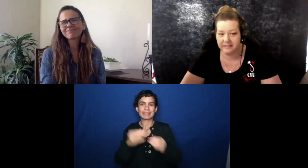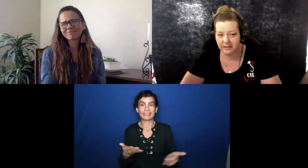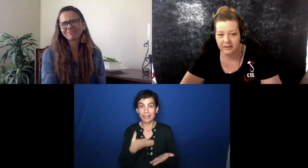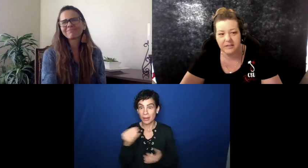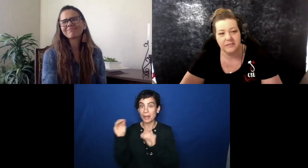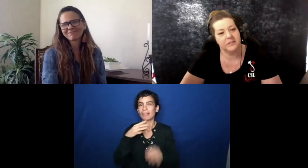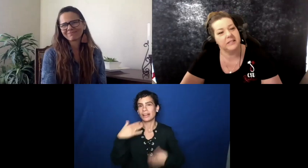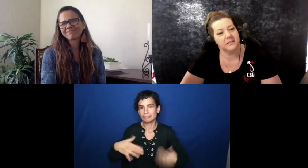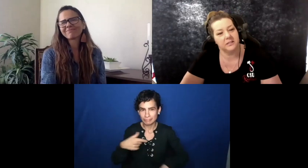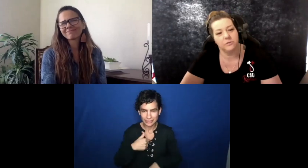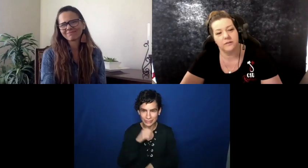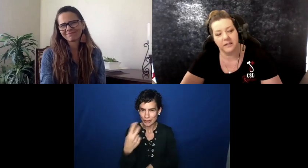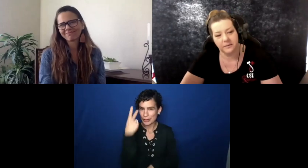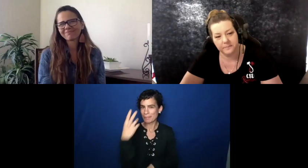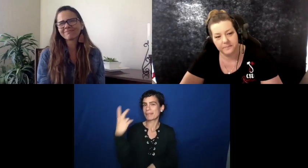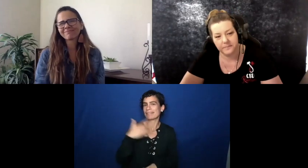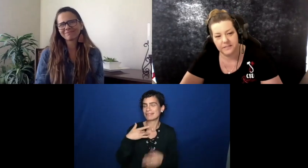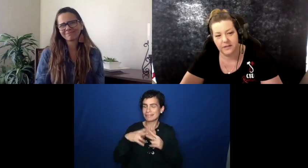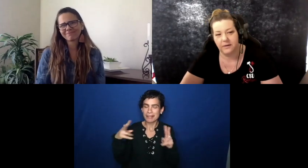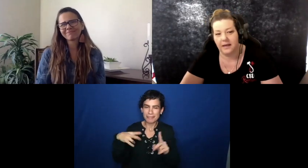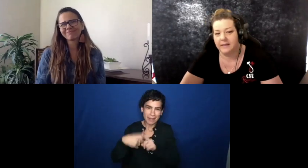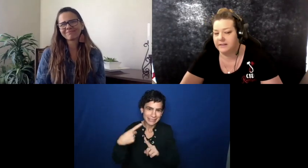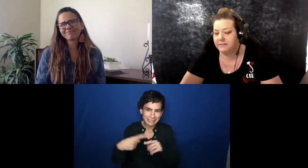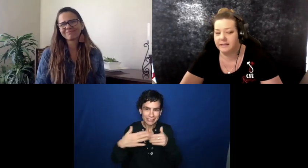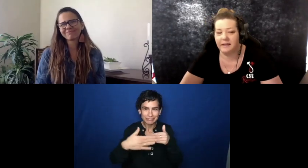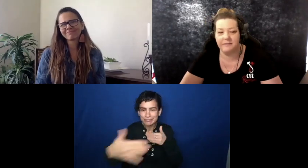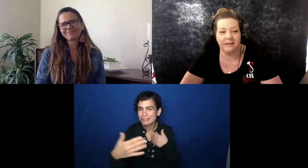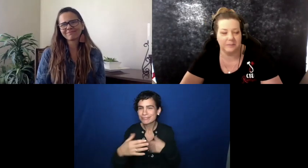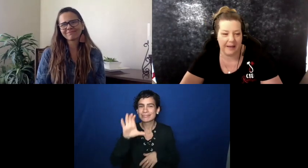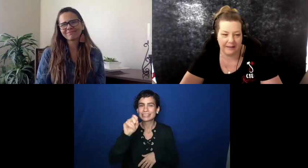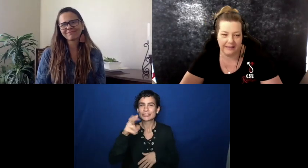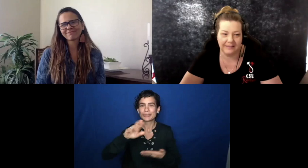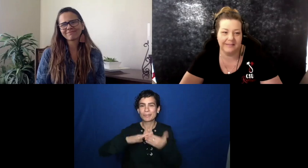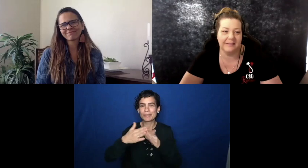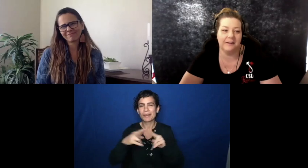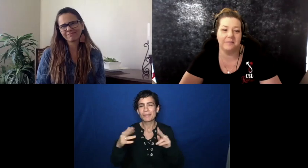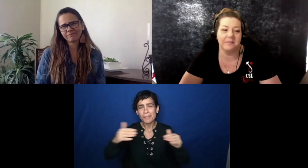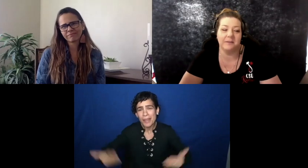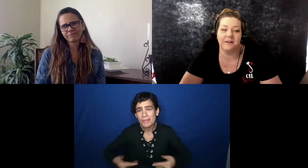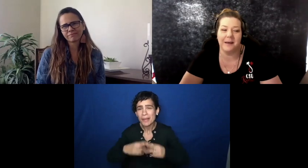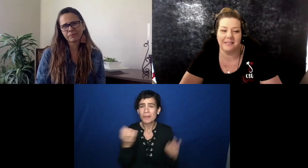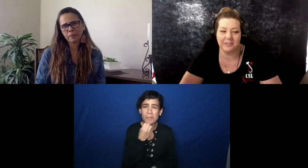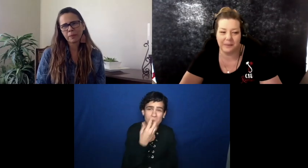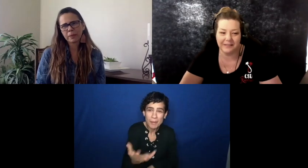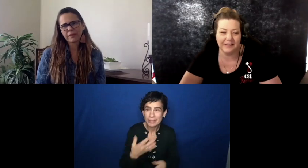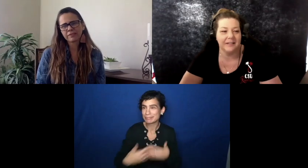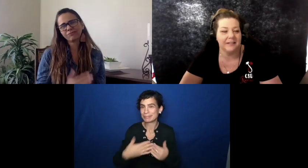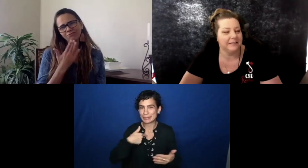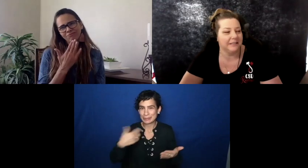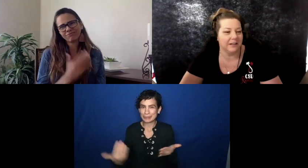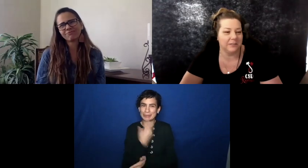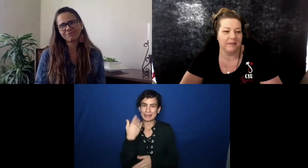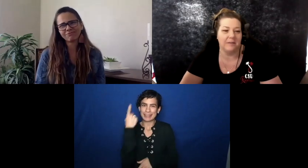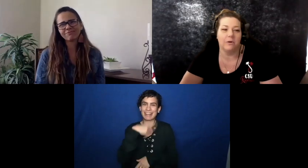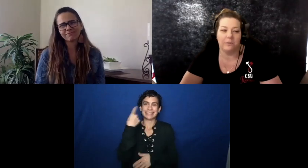raised here. So it was a nice decision moving here. So, and definitely have not looked back. It's been a very positive experience.